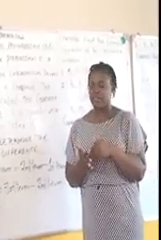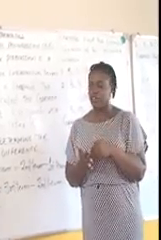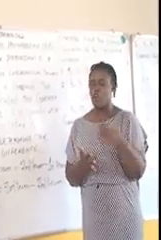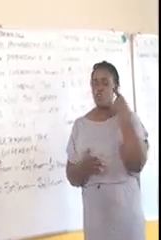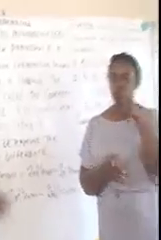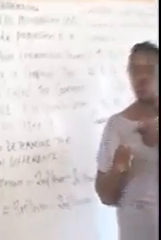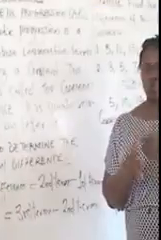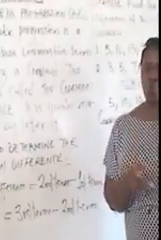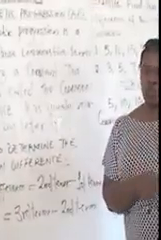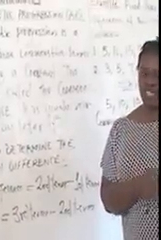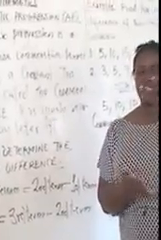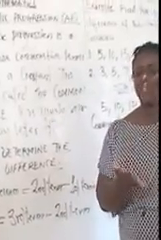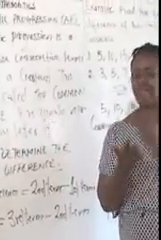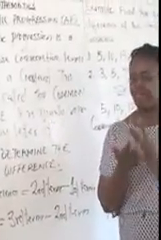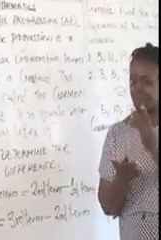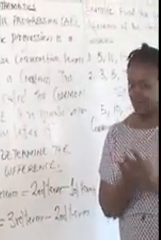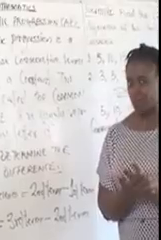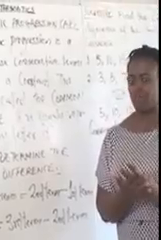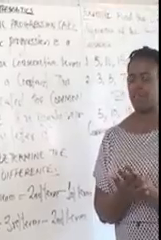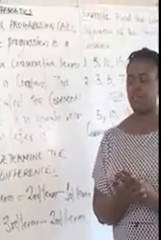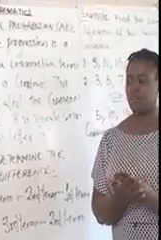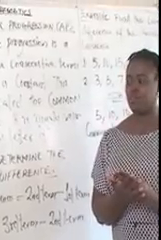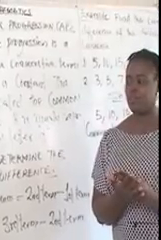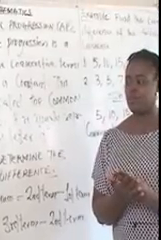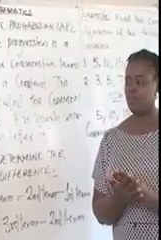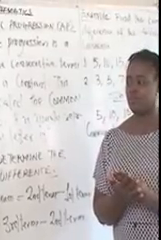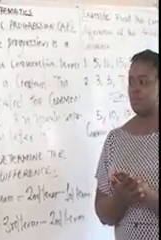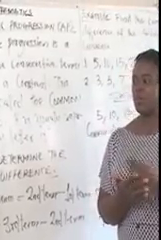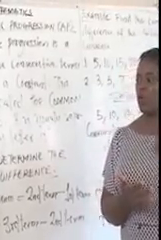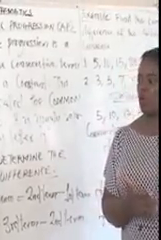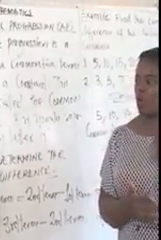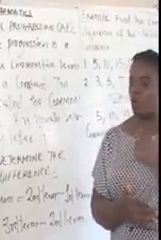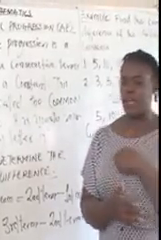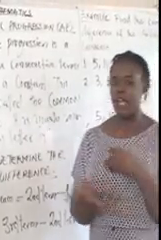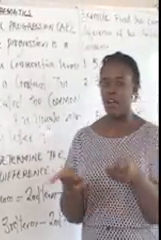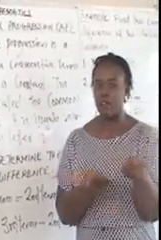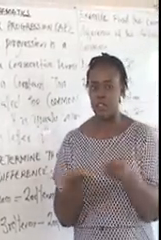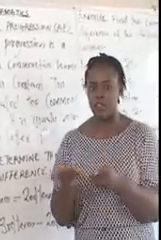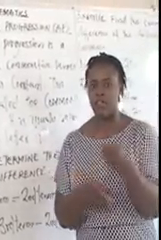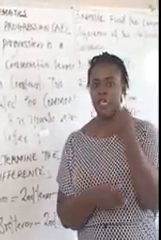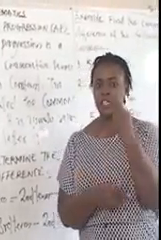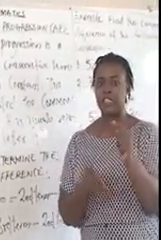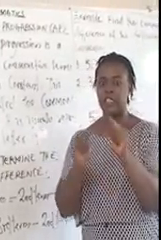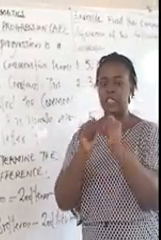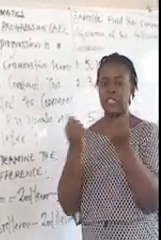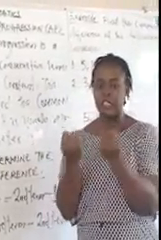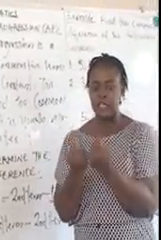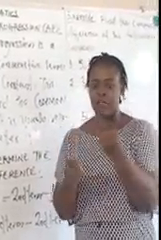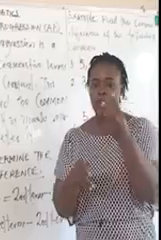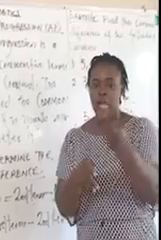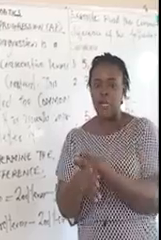order for us to comprehend exactly what we have been saying. We define the term arithmetic